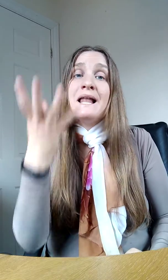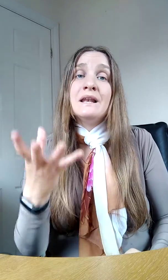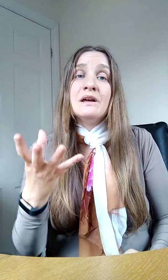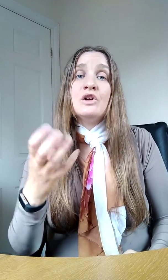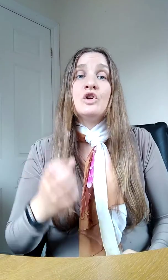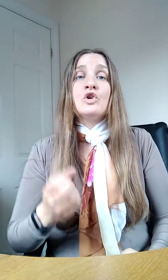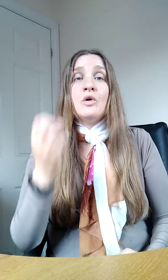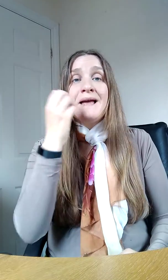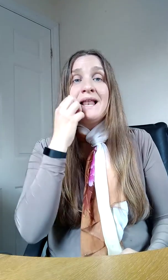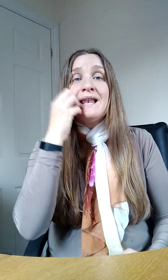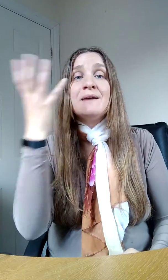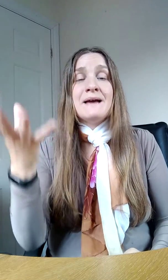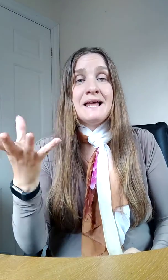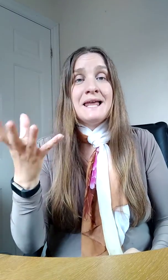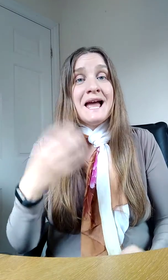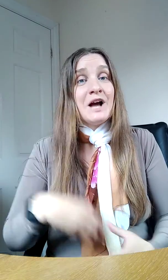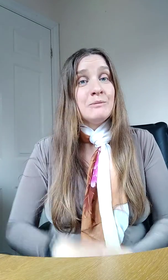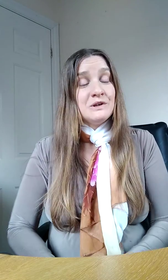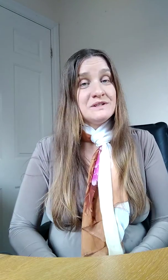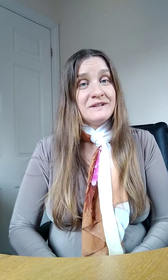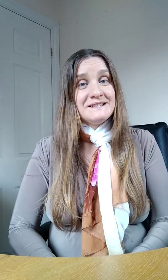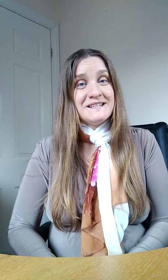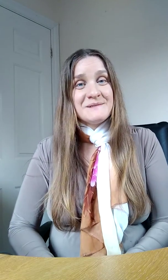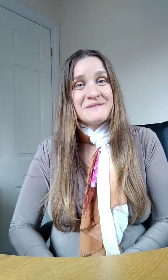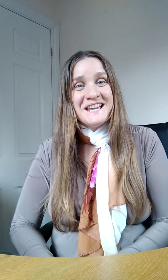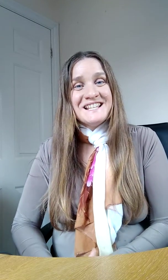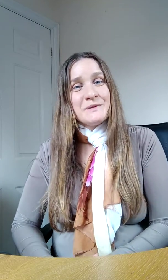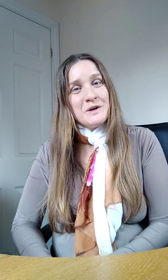belle. How beautiful it is. So I hope you've